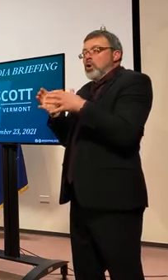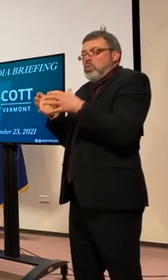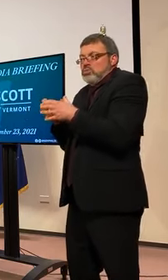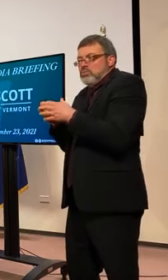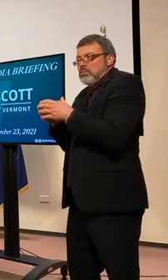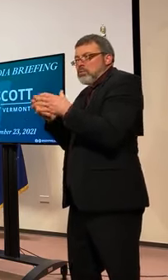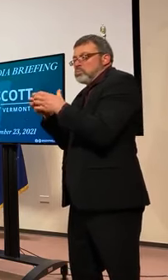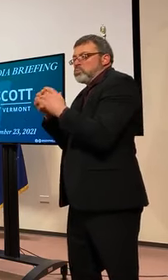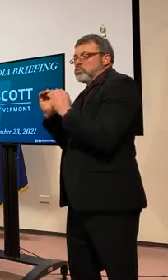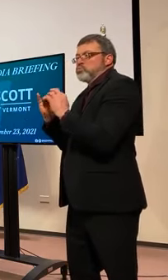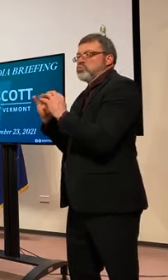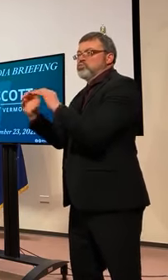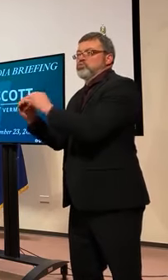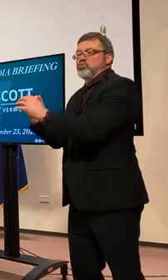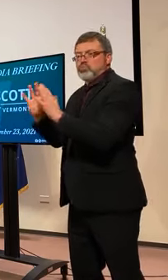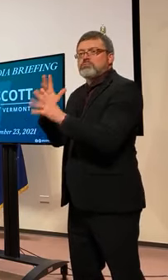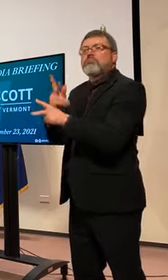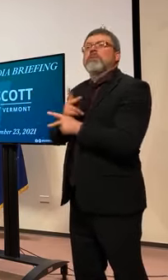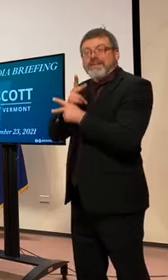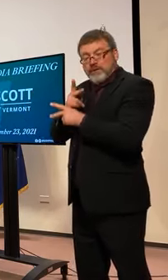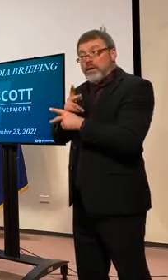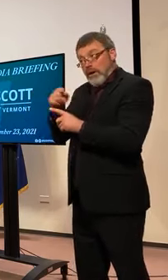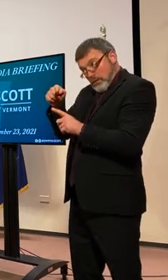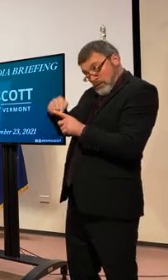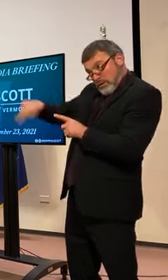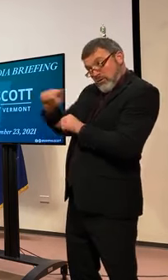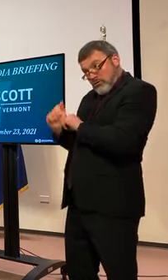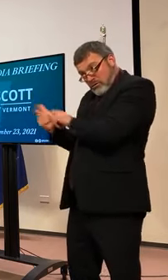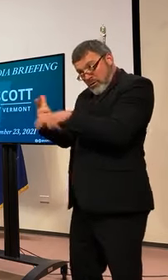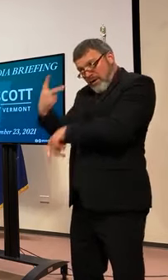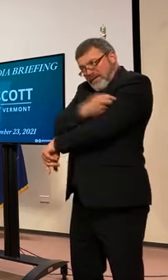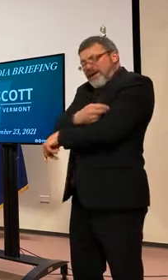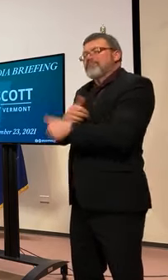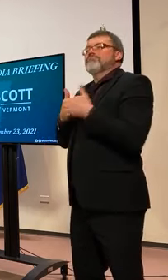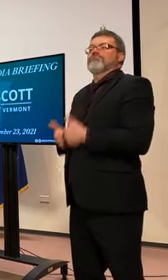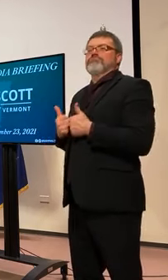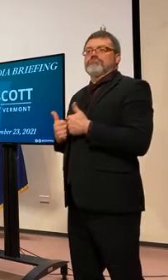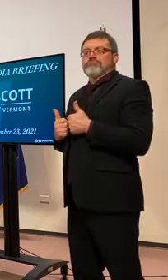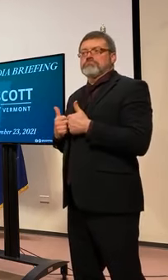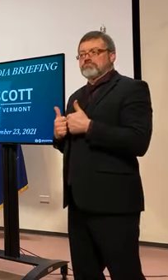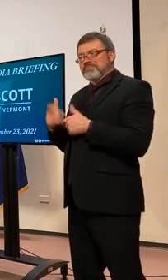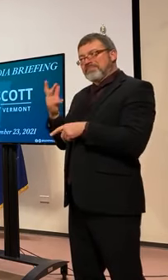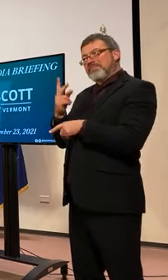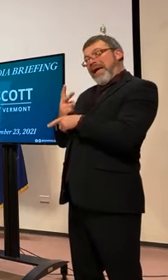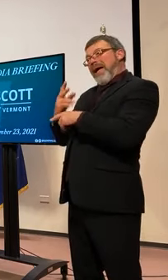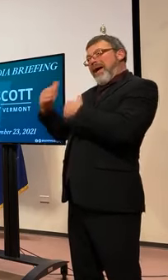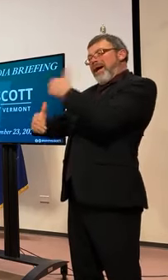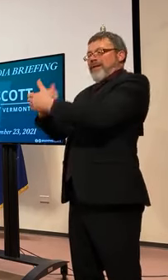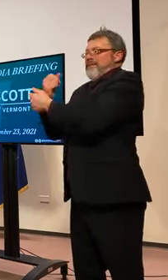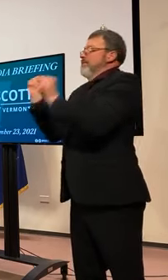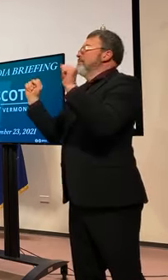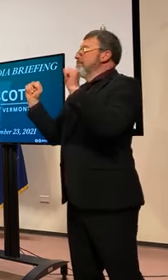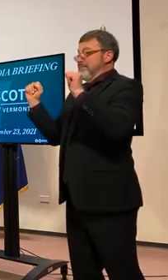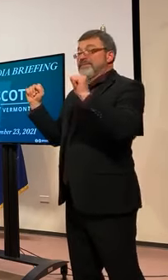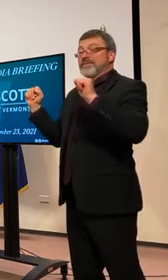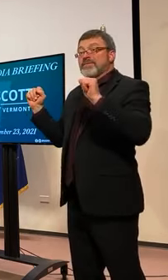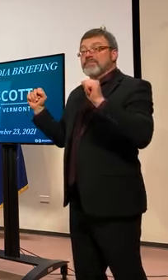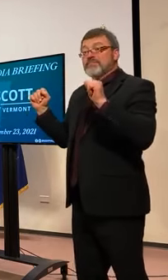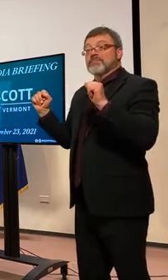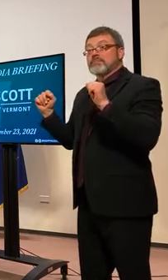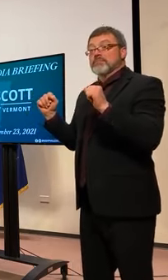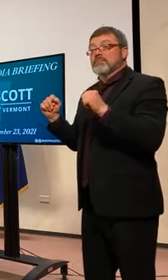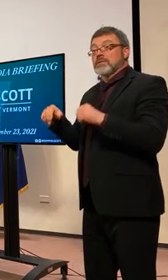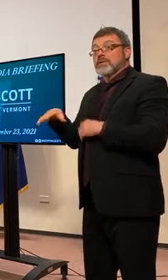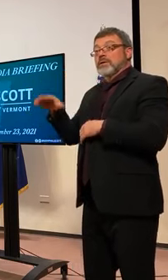it is. Pretty simple and straightforward advice. And if you have access to the